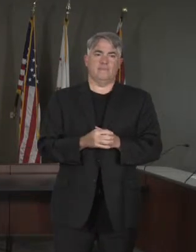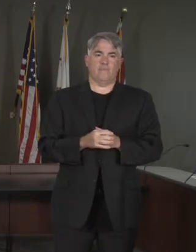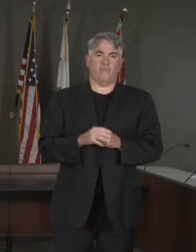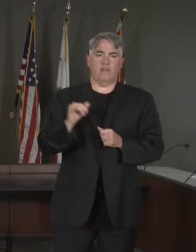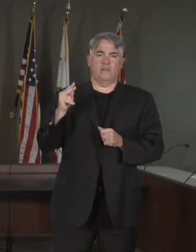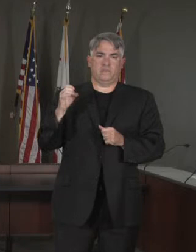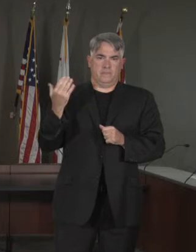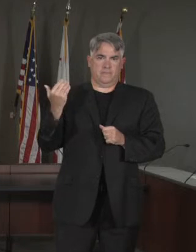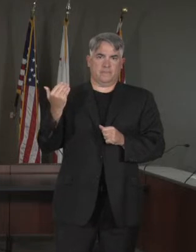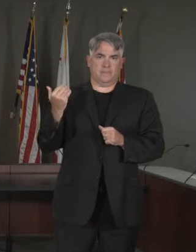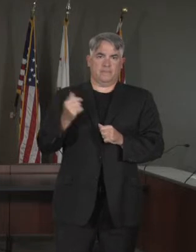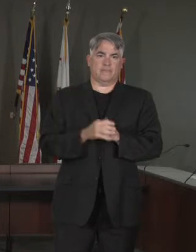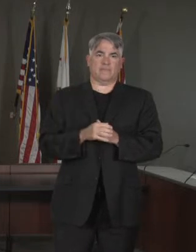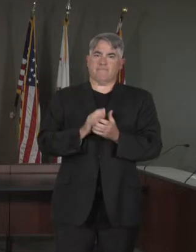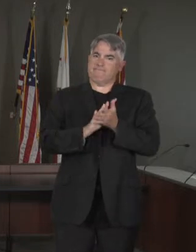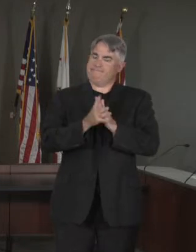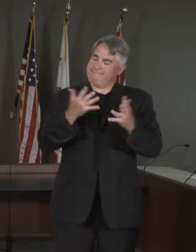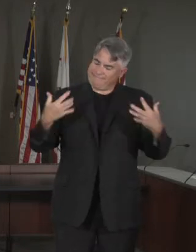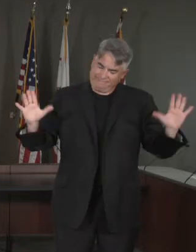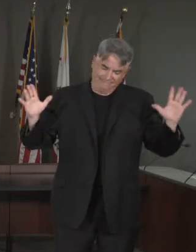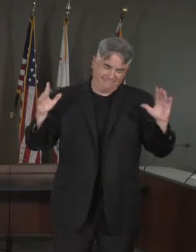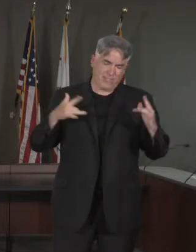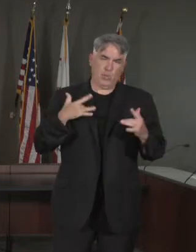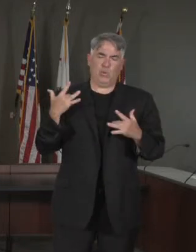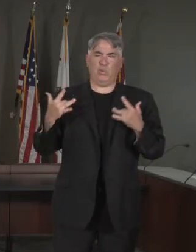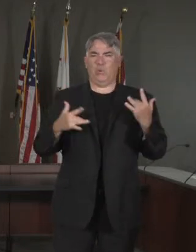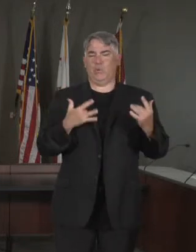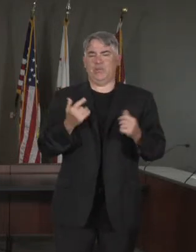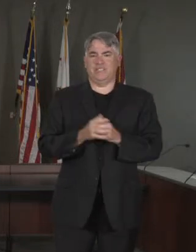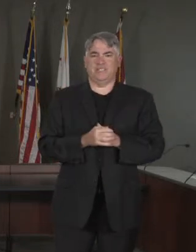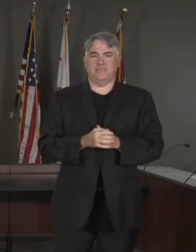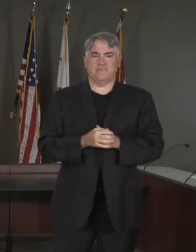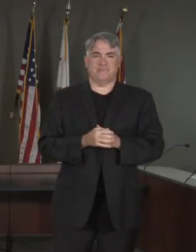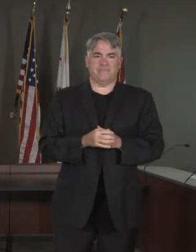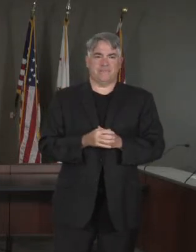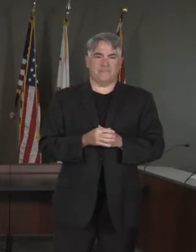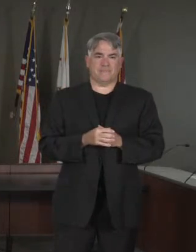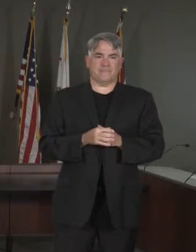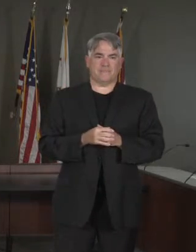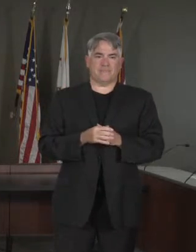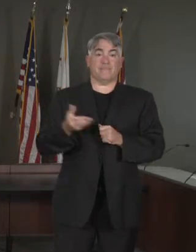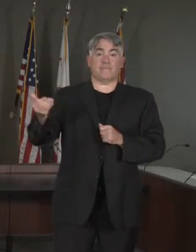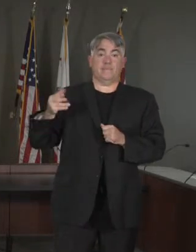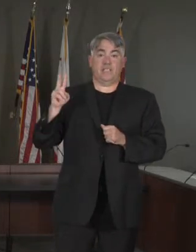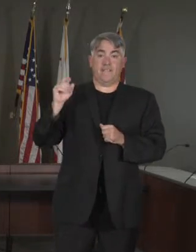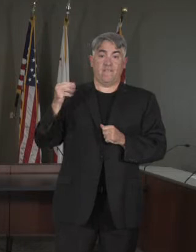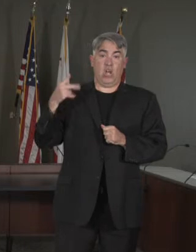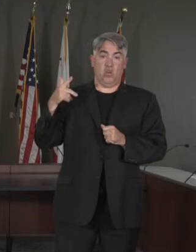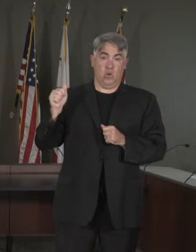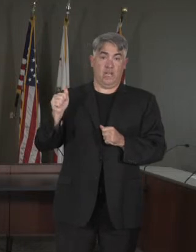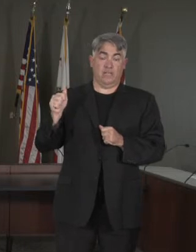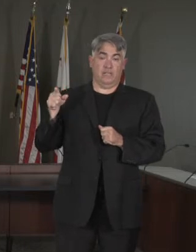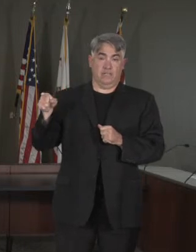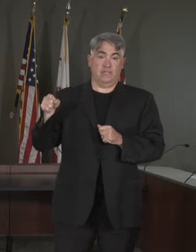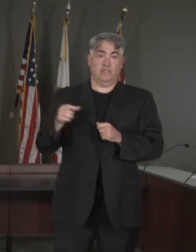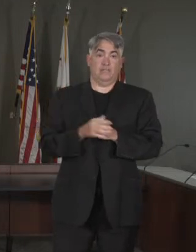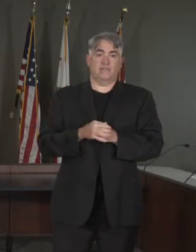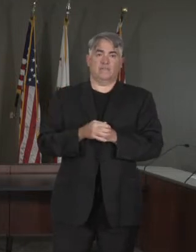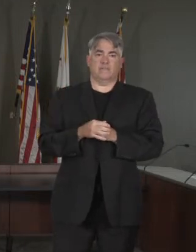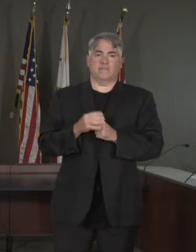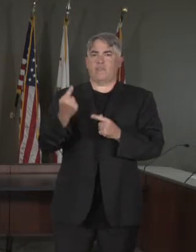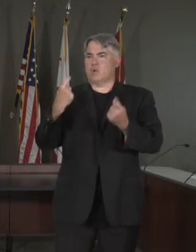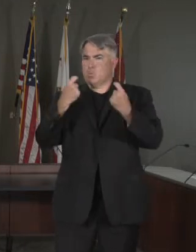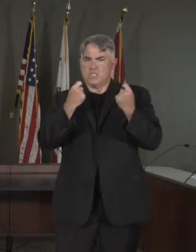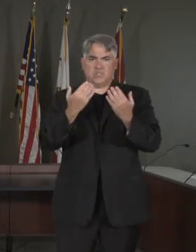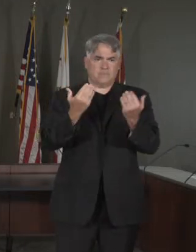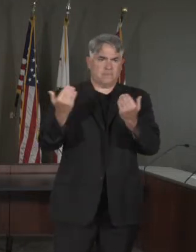on San Diego's continued progress with vaccines. With that, I want to invite up Vice Chair Vargas, and then we will be happy to take your questions,